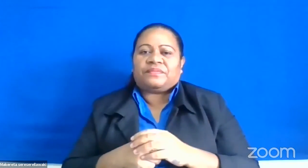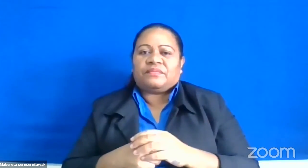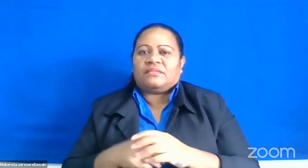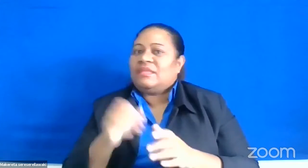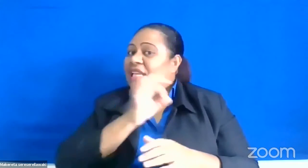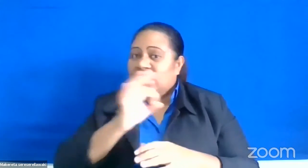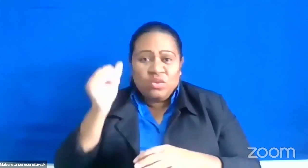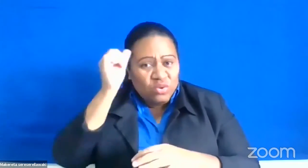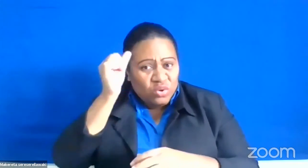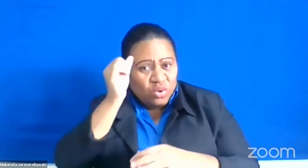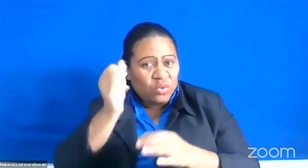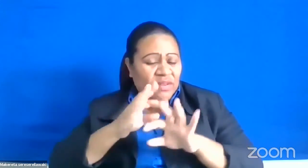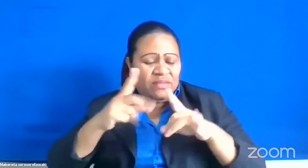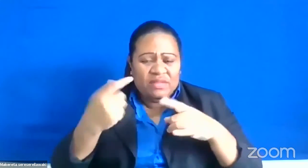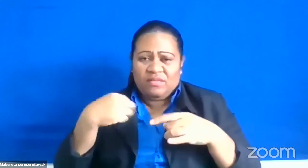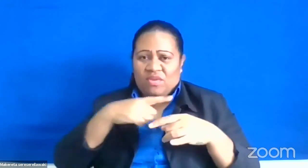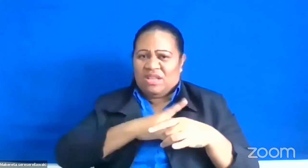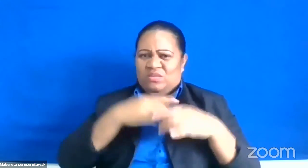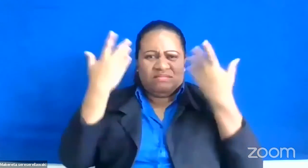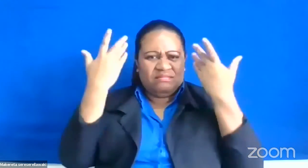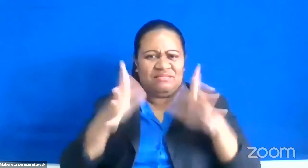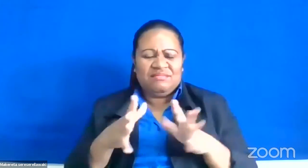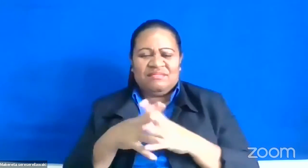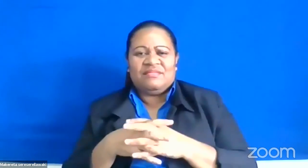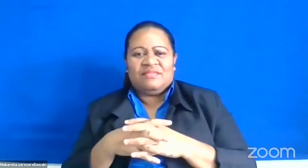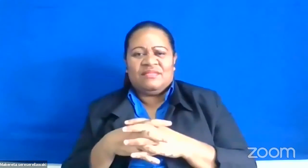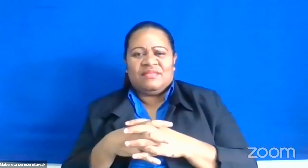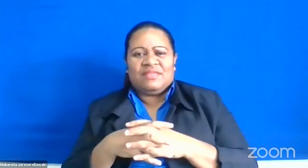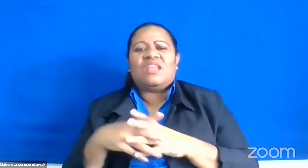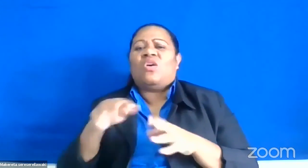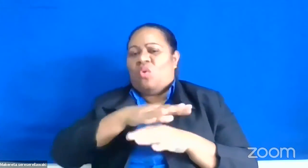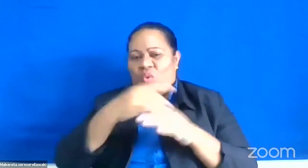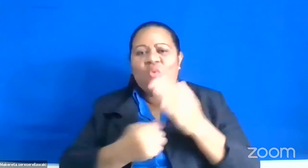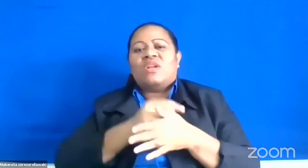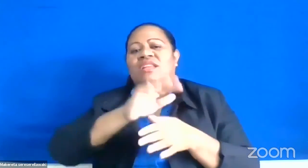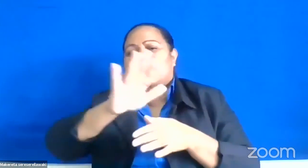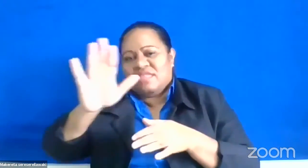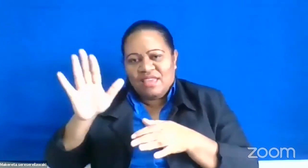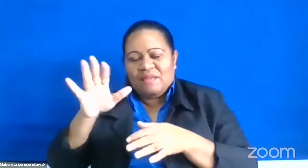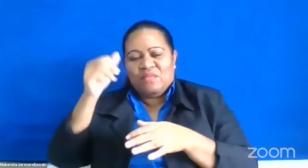not very observant with what's happening uh with our environment